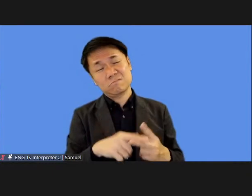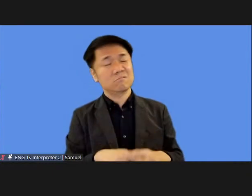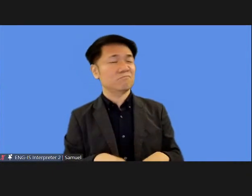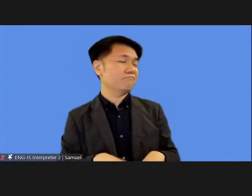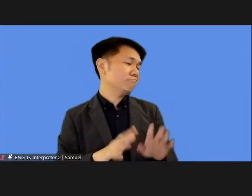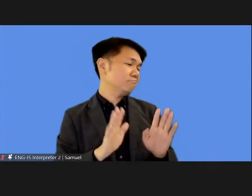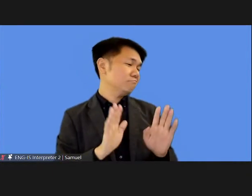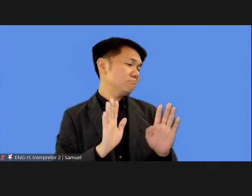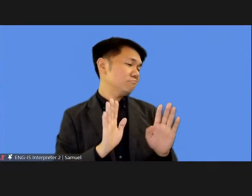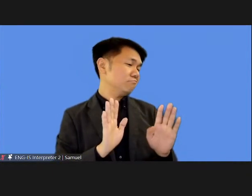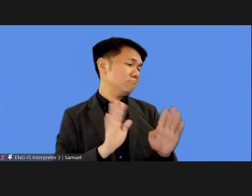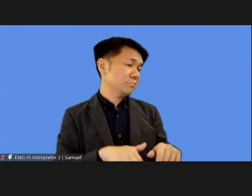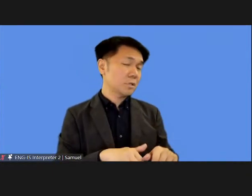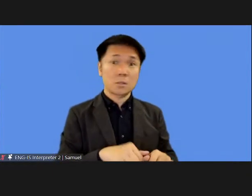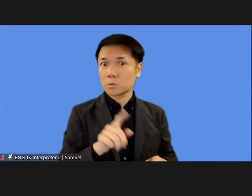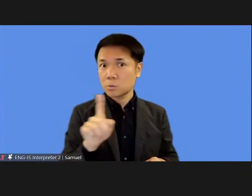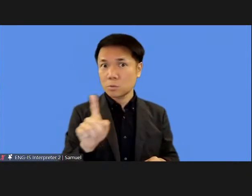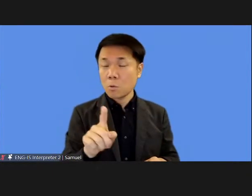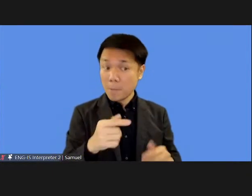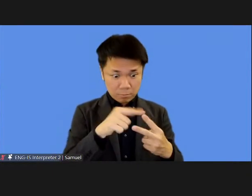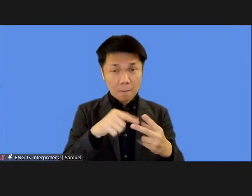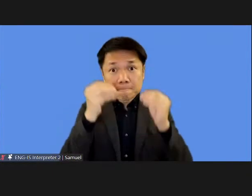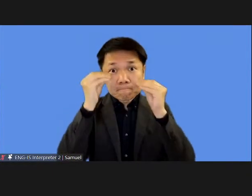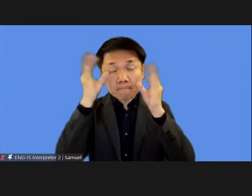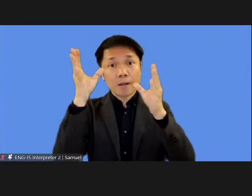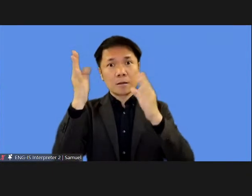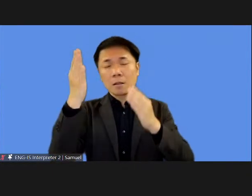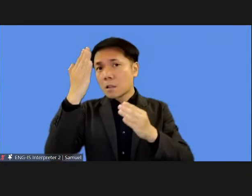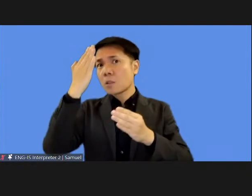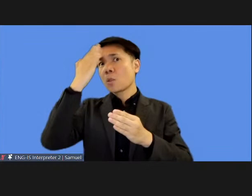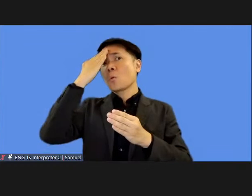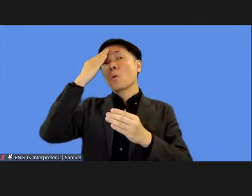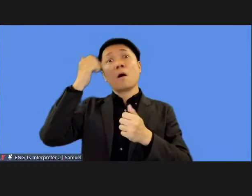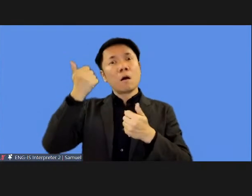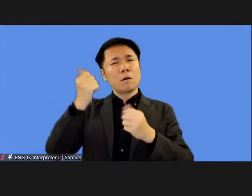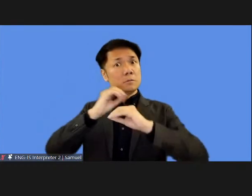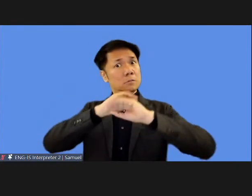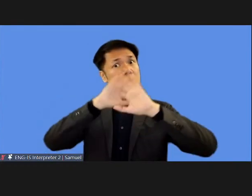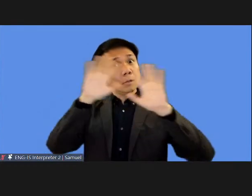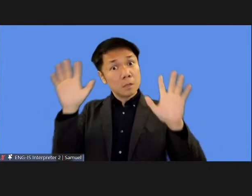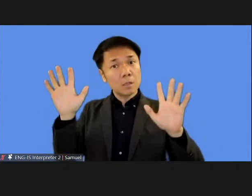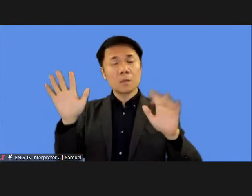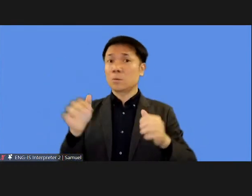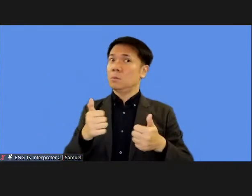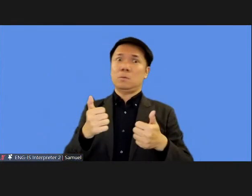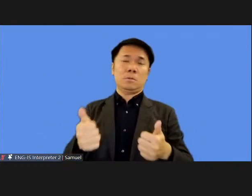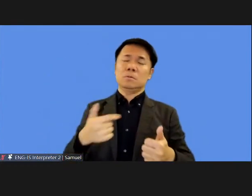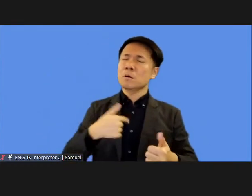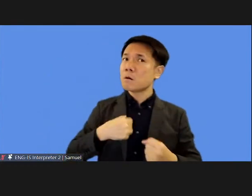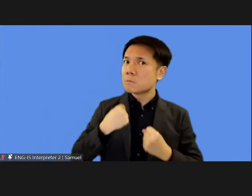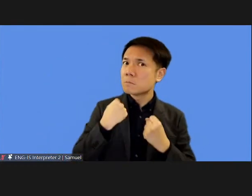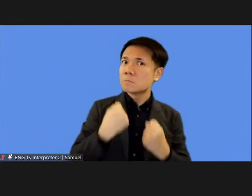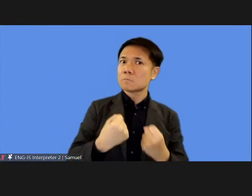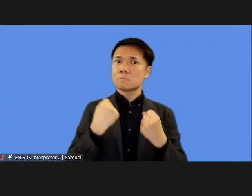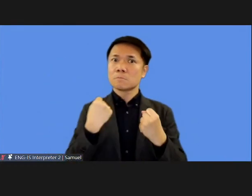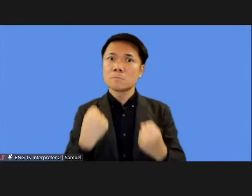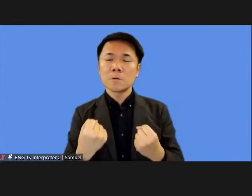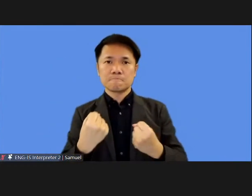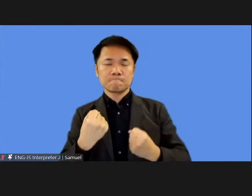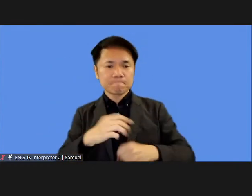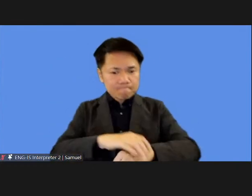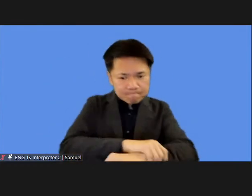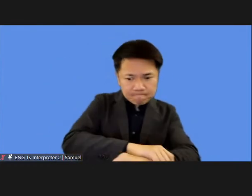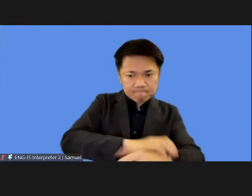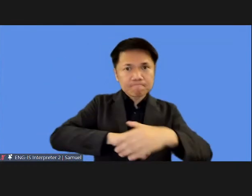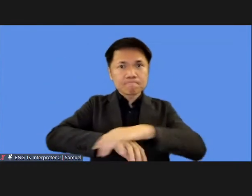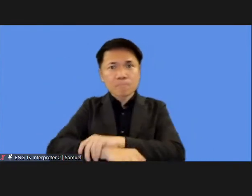will is obviously very necessary, because if the government demonstrates that, then there will be the